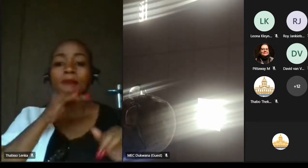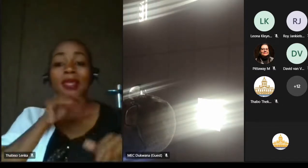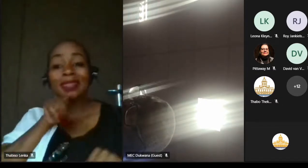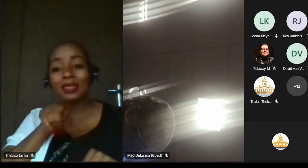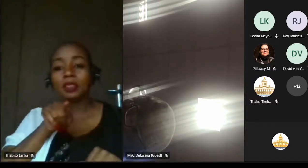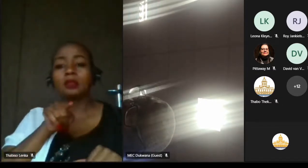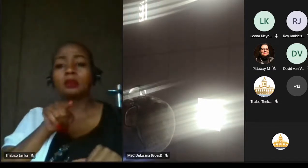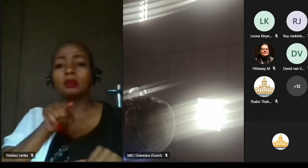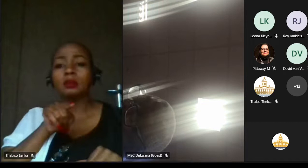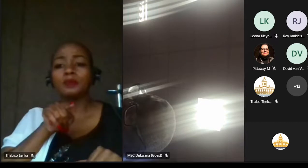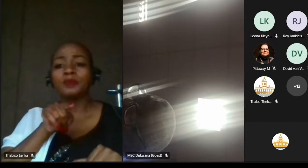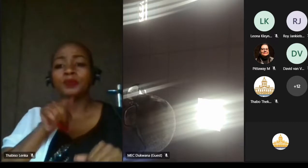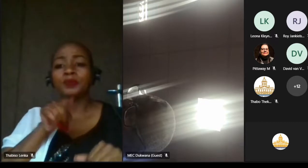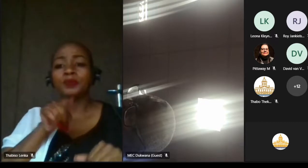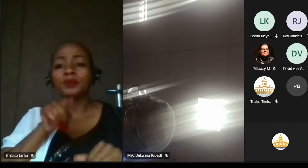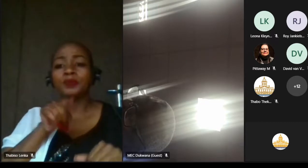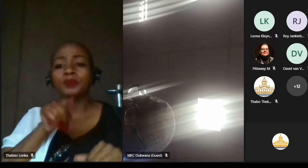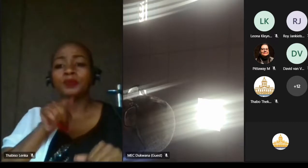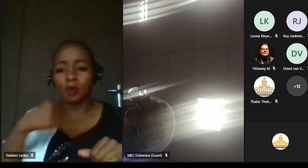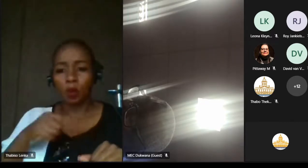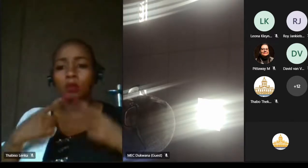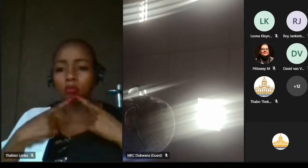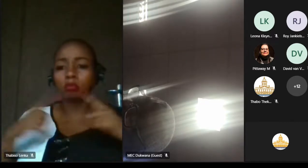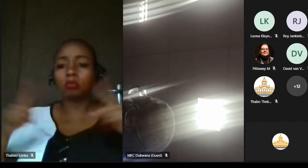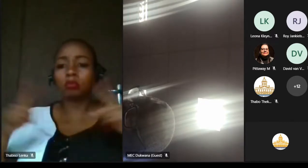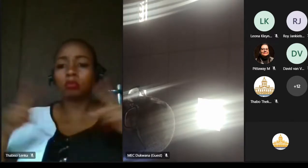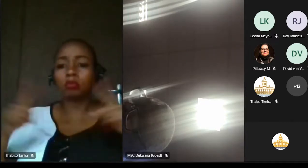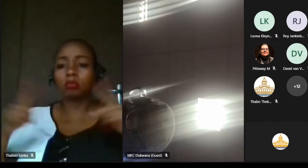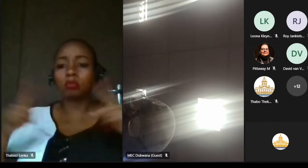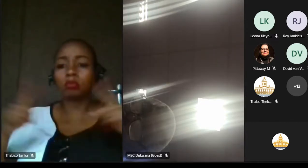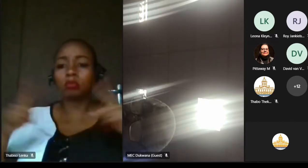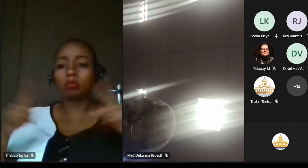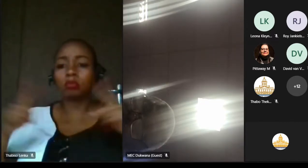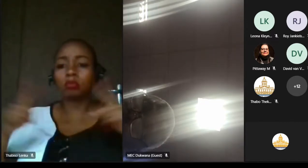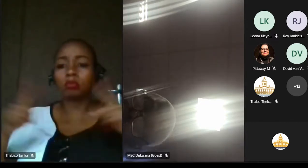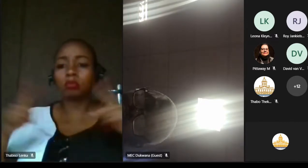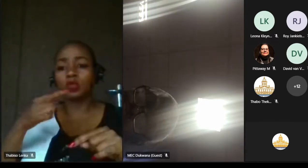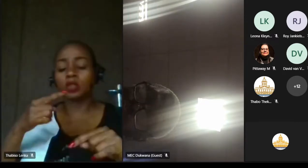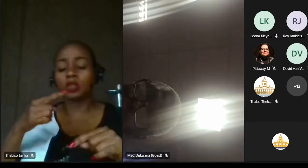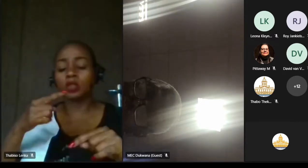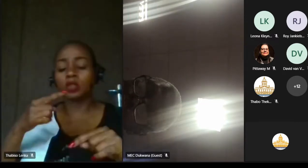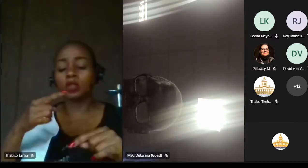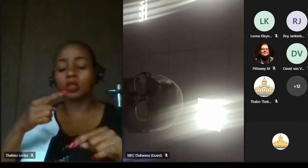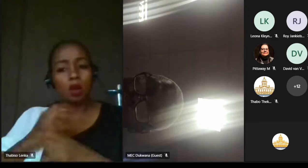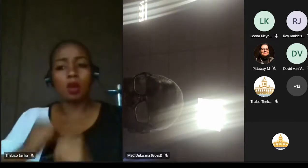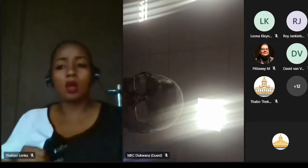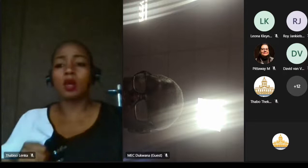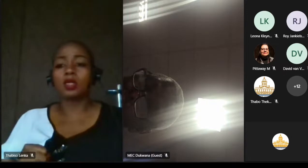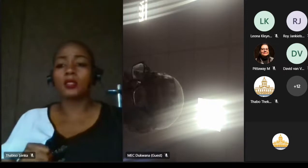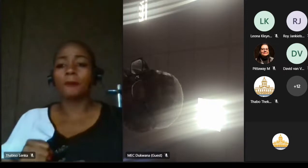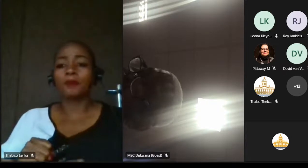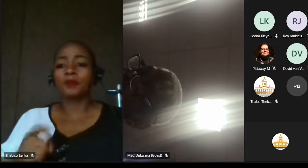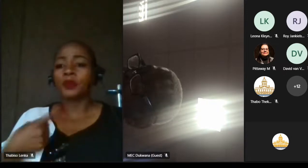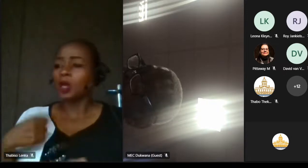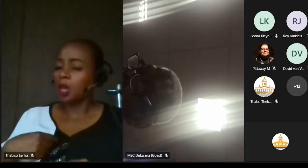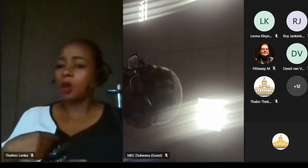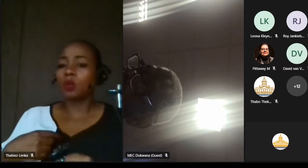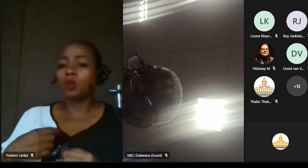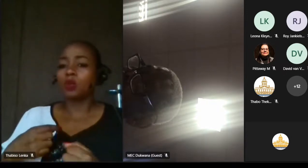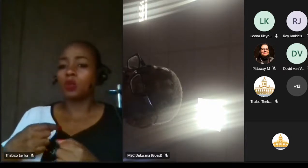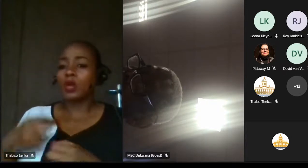the turnout is a message to our movement to shape up or ship up. To look at the overall picture that is emerging from